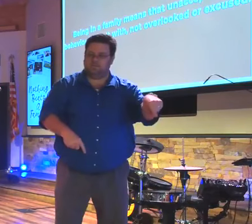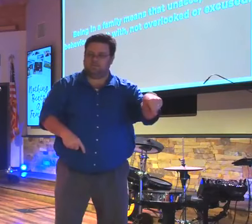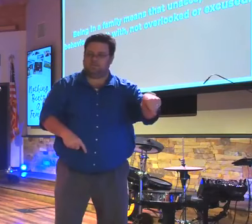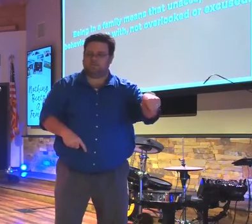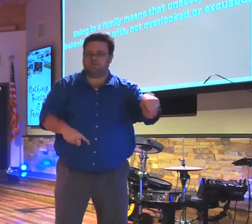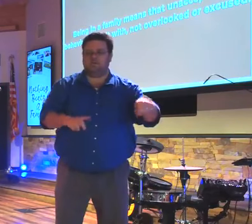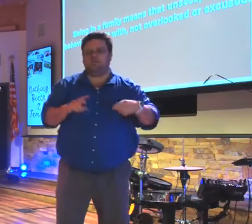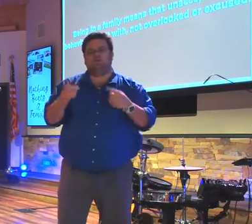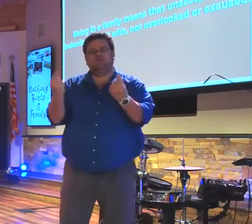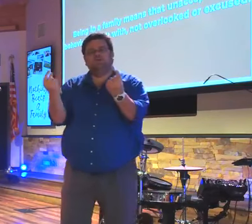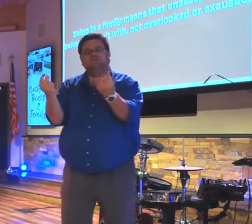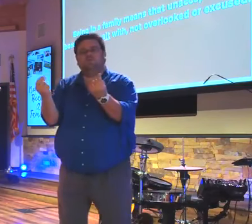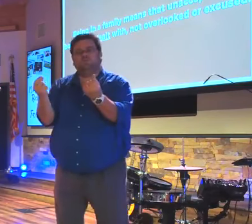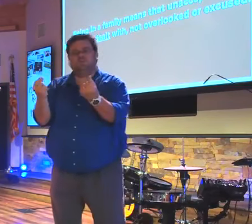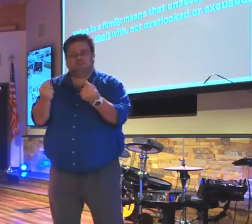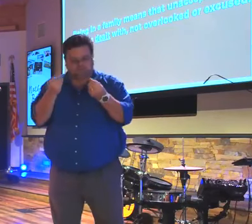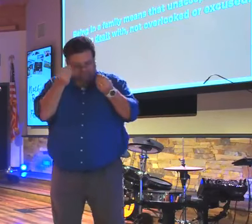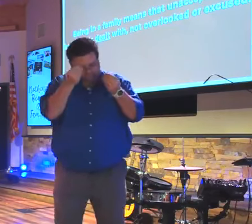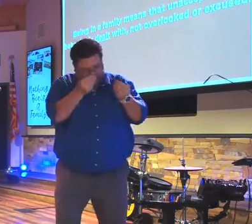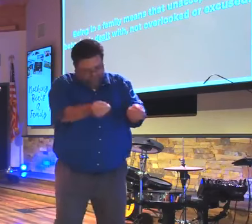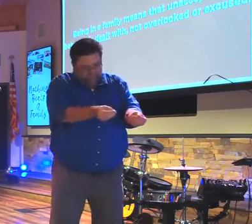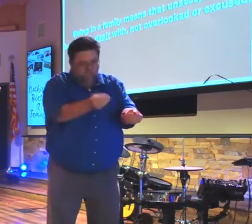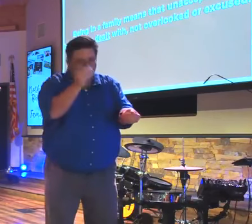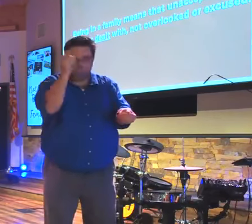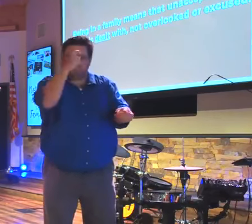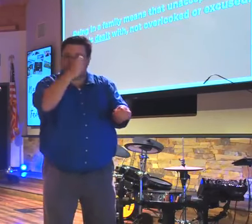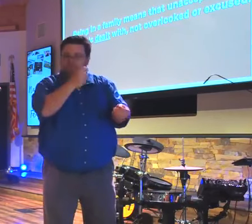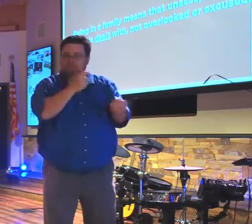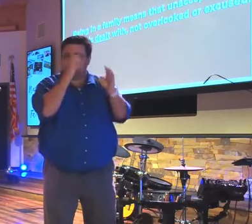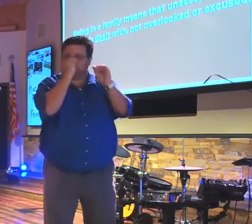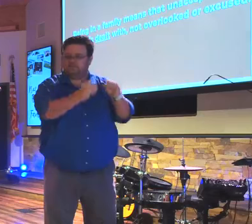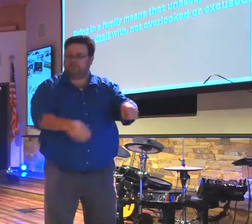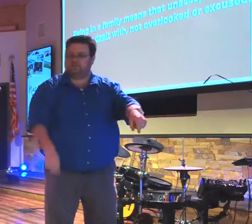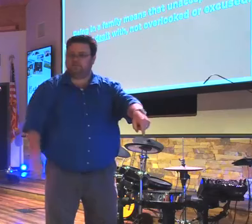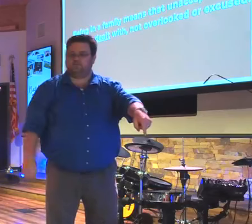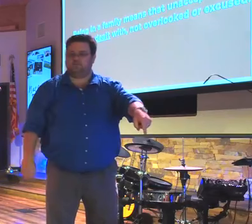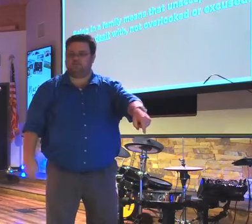imparts wisdom to them. And